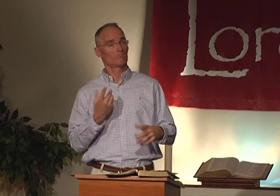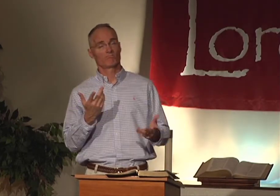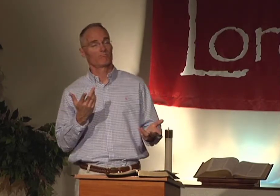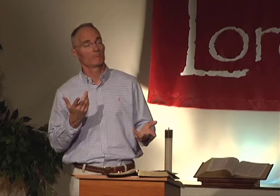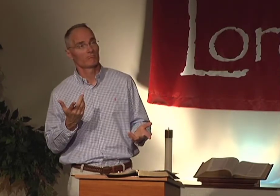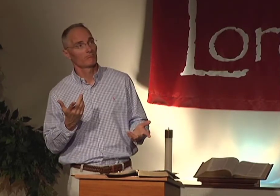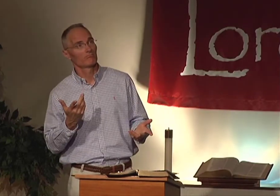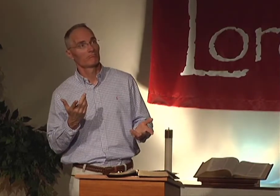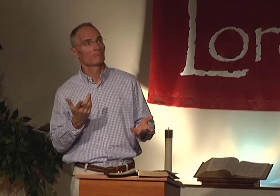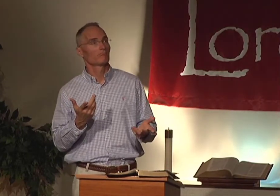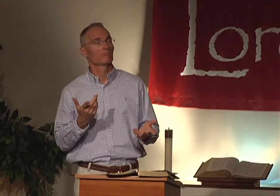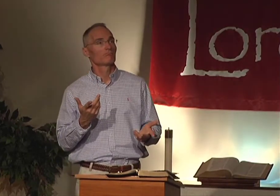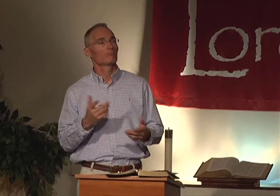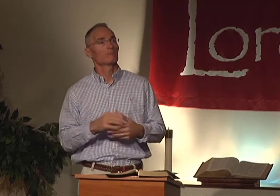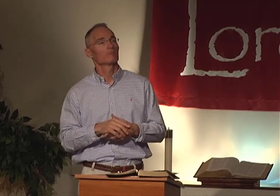we can't do it on our own.